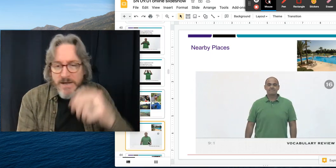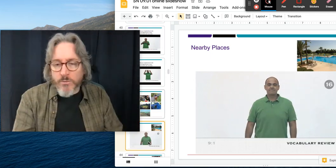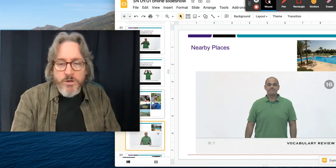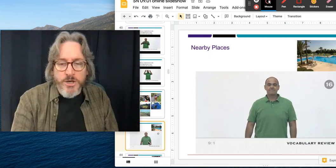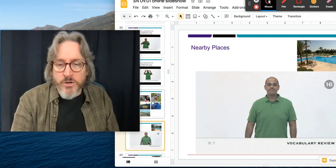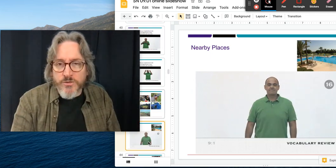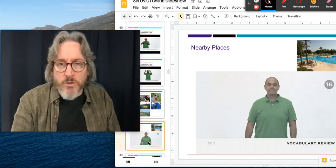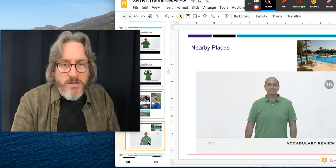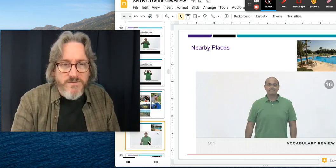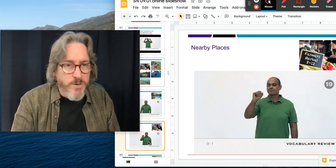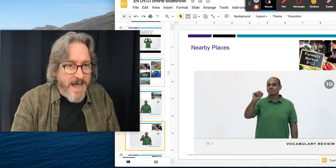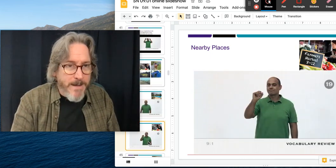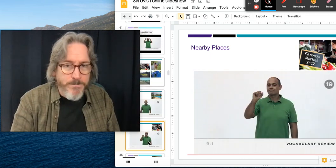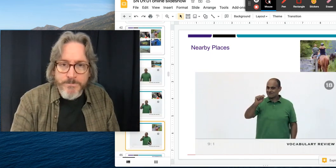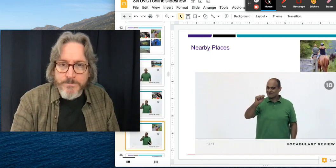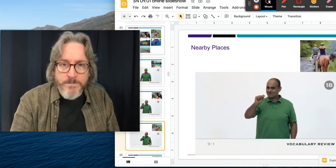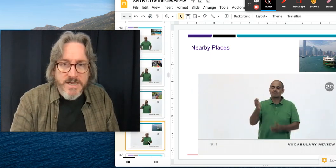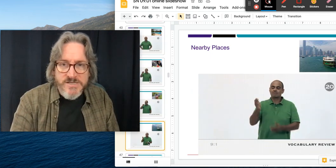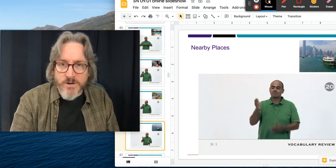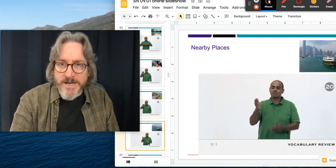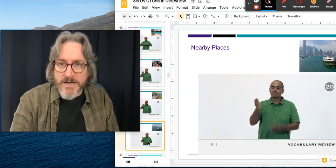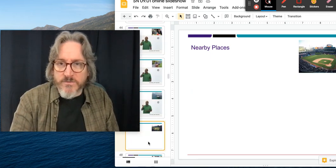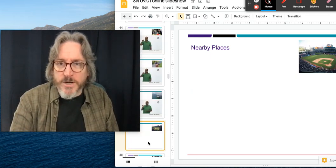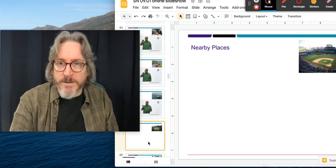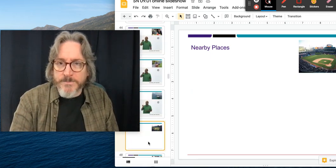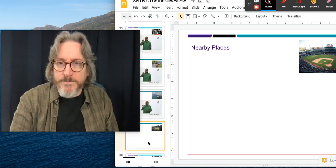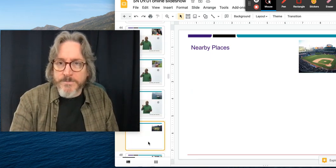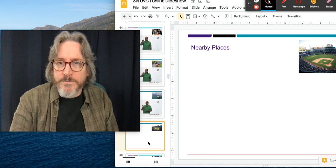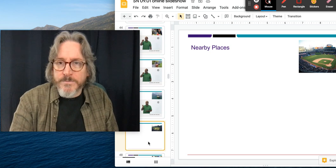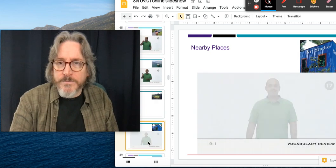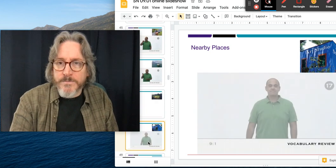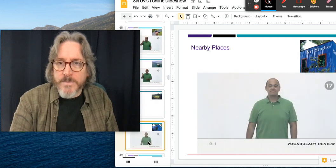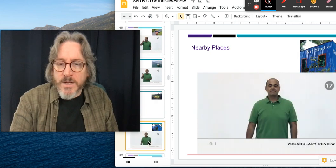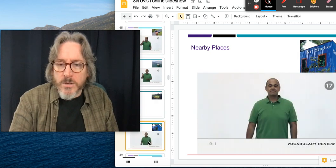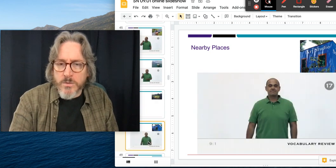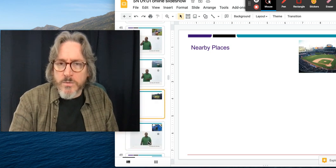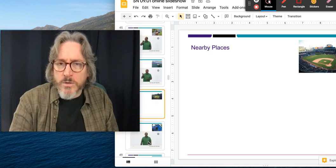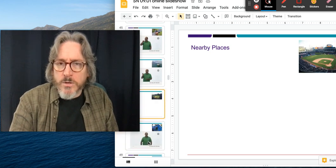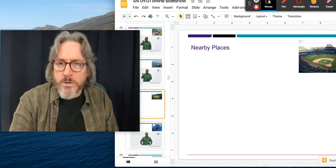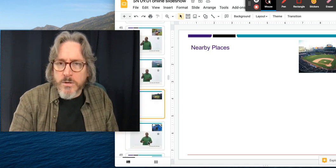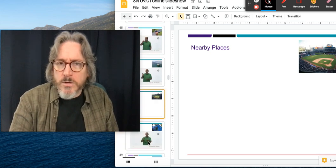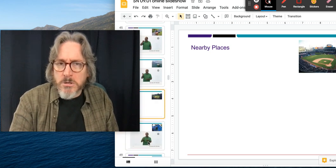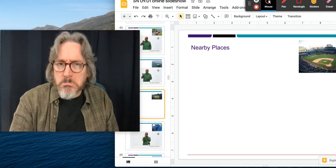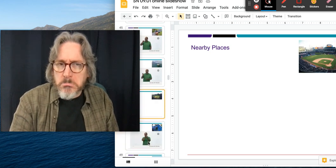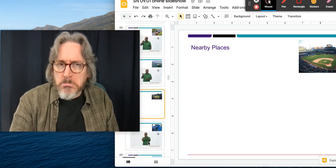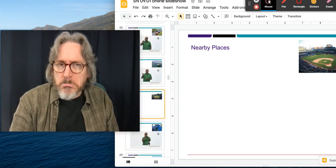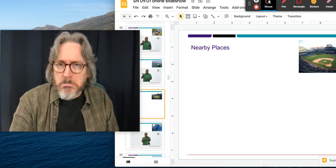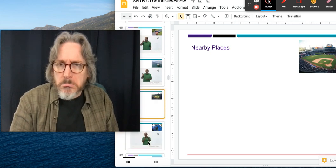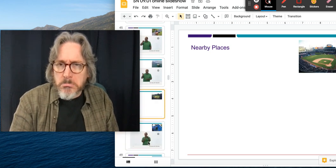So again, we're going to go through all the vocab. Is right here for you. Oh,